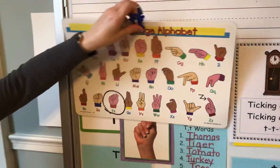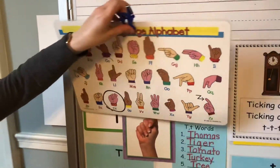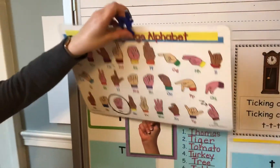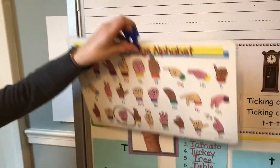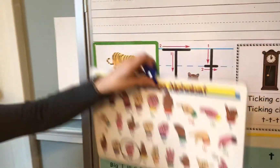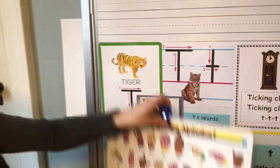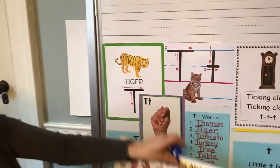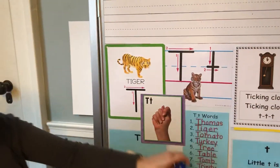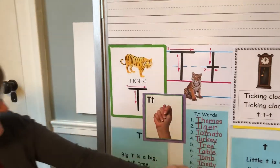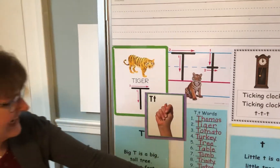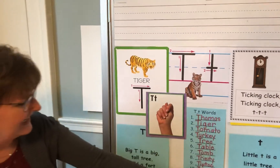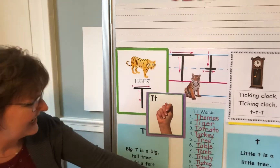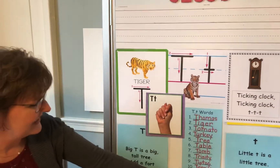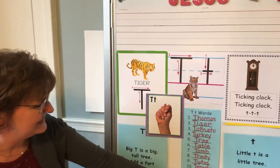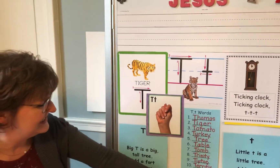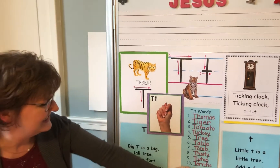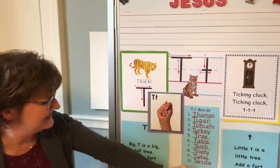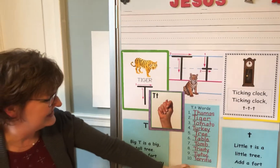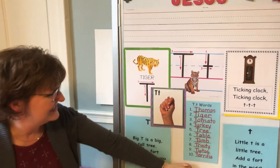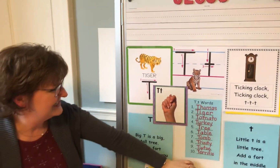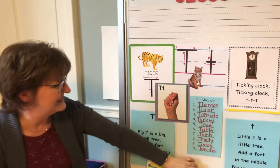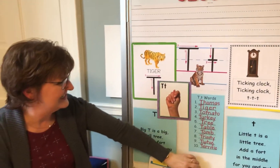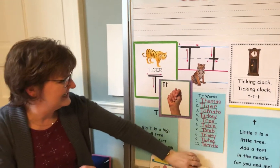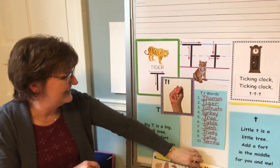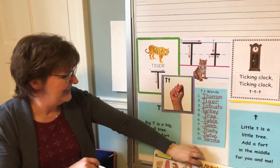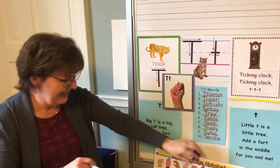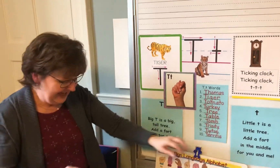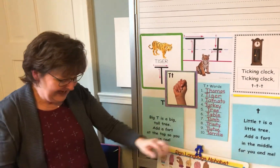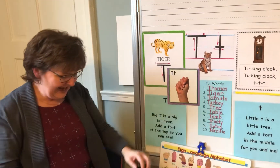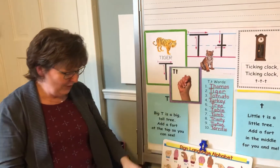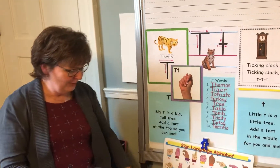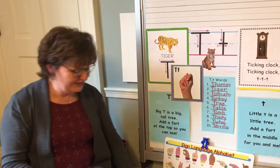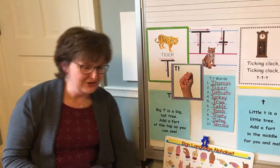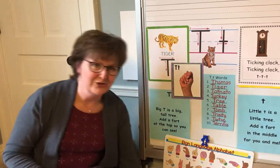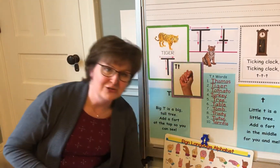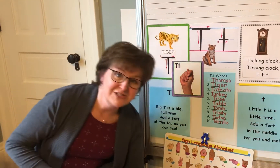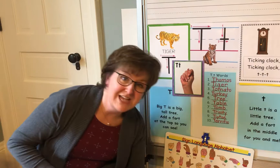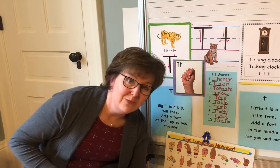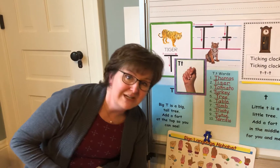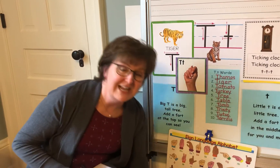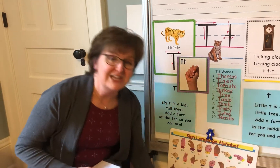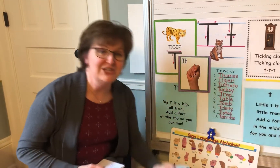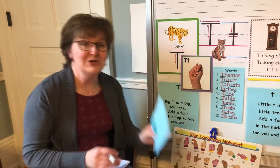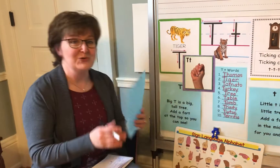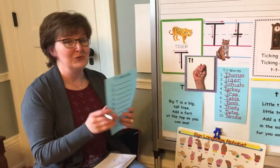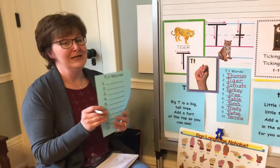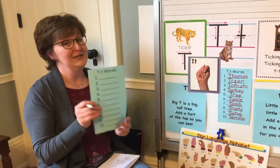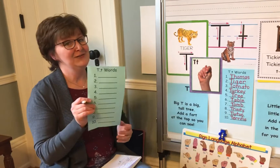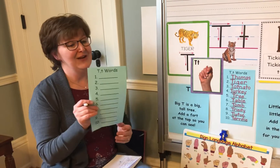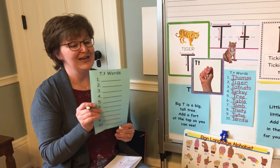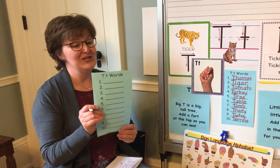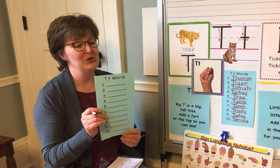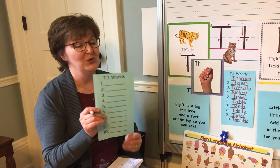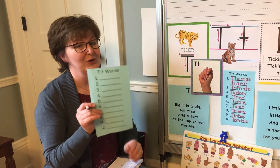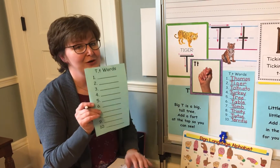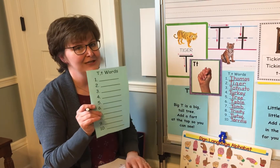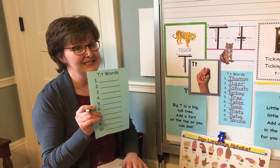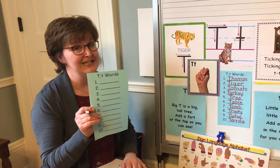ticking clock, t, t, t. Now, boys and girls, I would like you to find your T